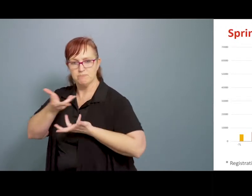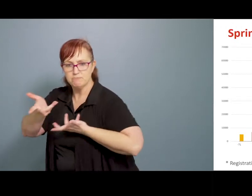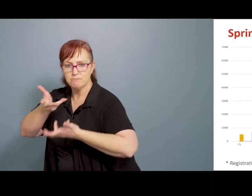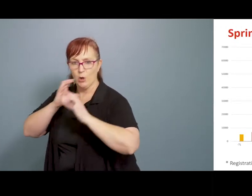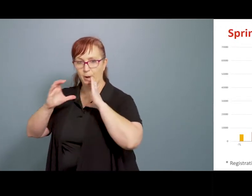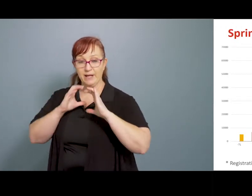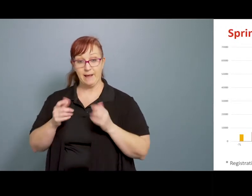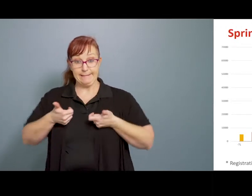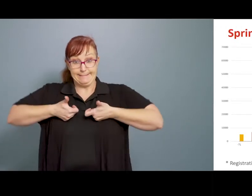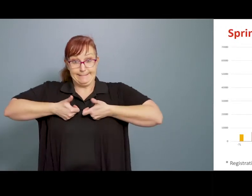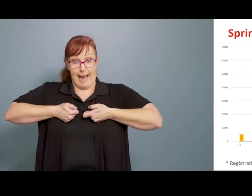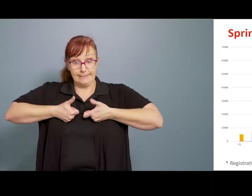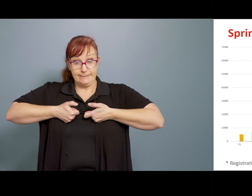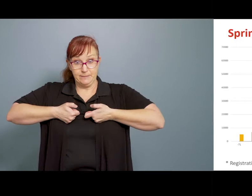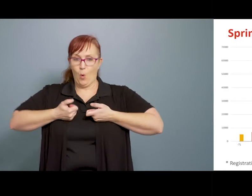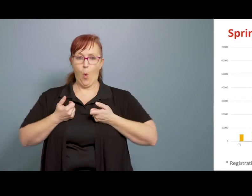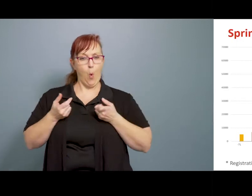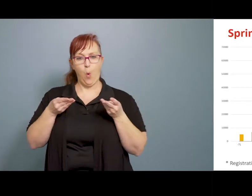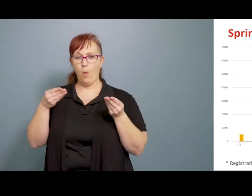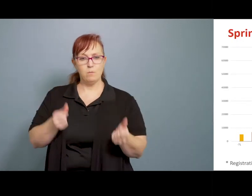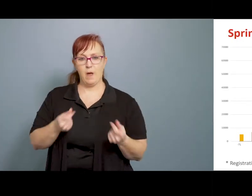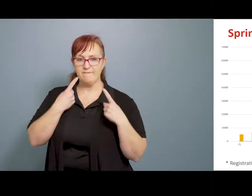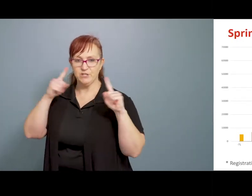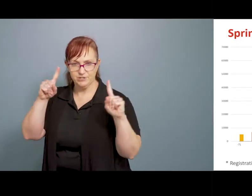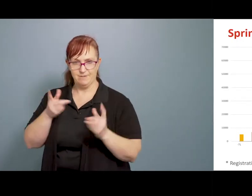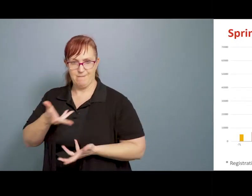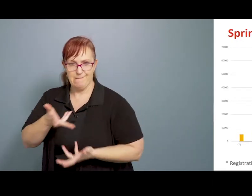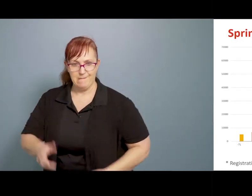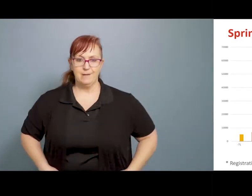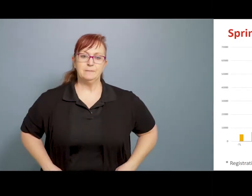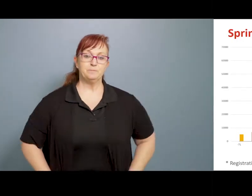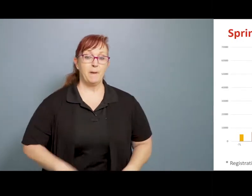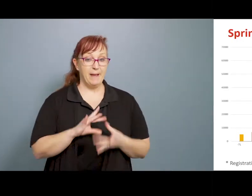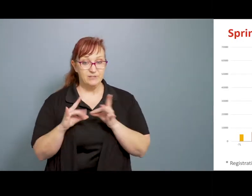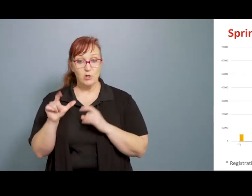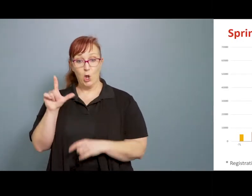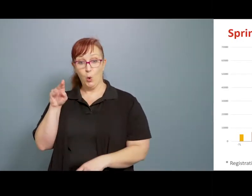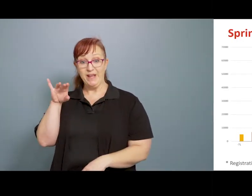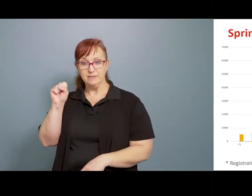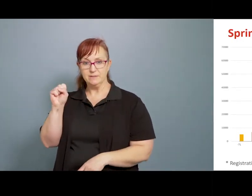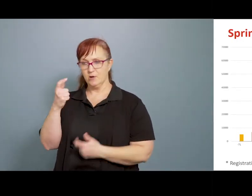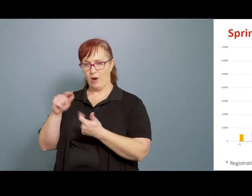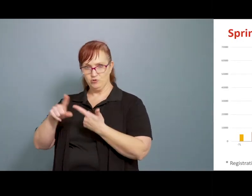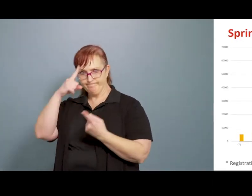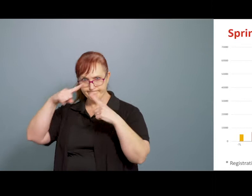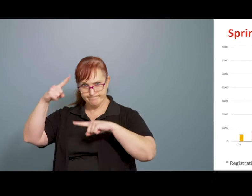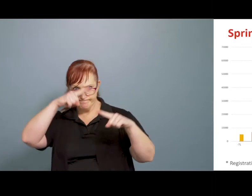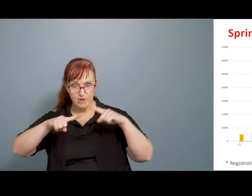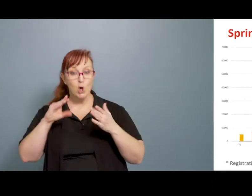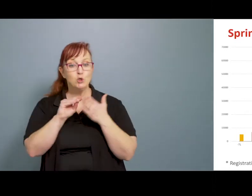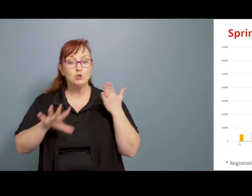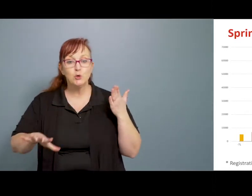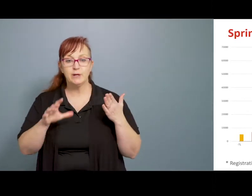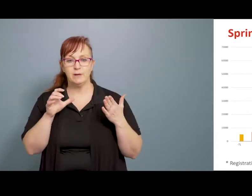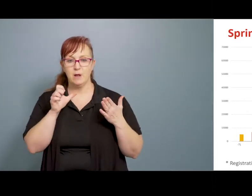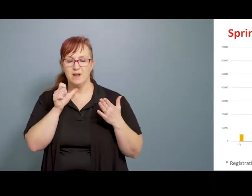that texting was very efficient and effective. And so Luis worked to coordinate their communication so students weren't being